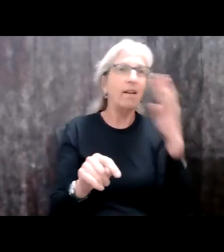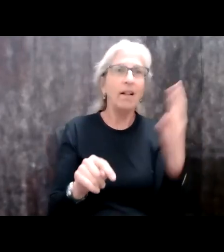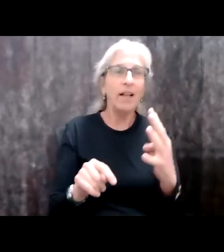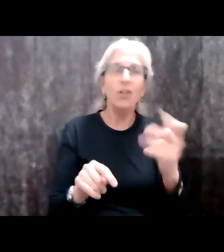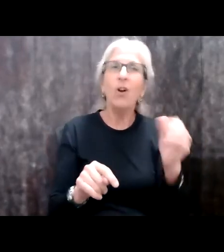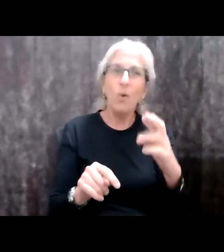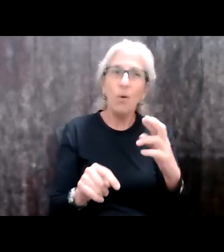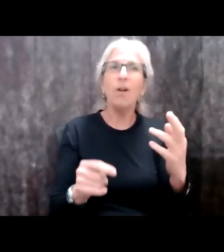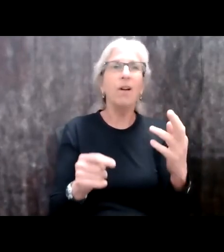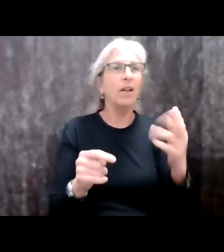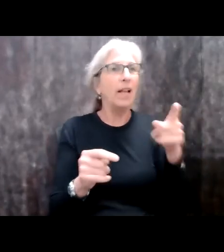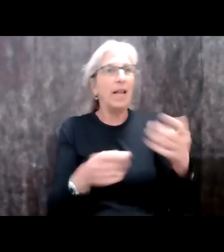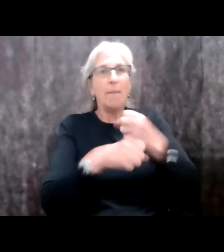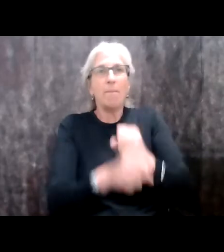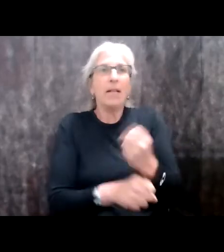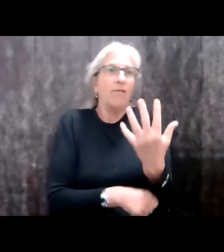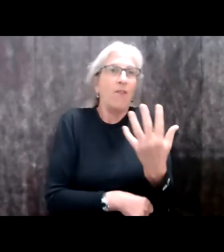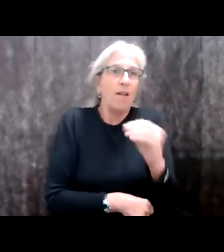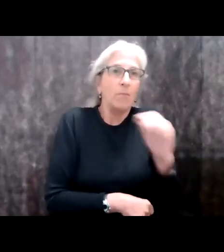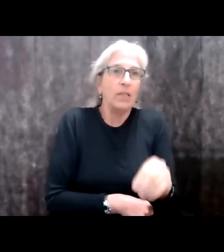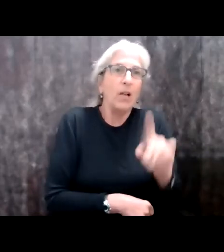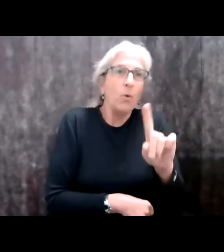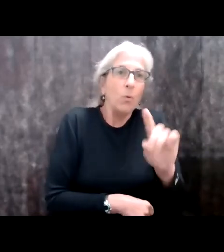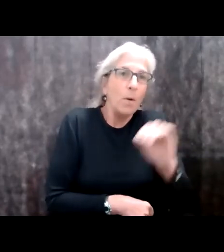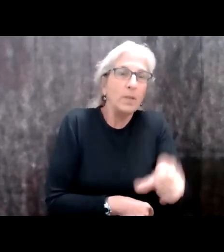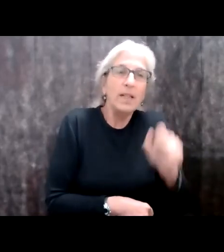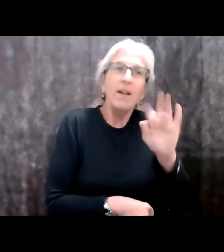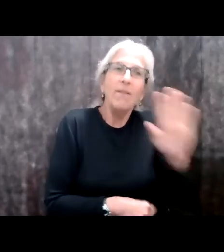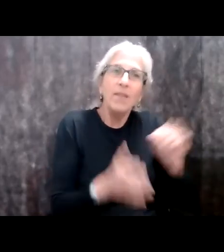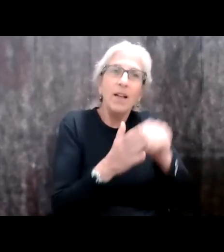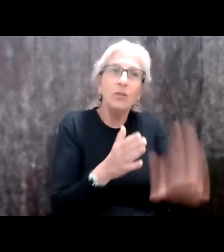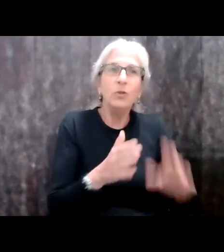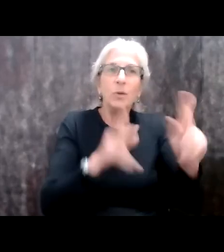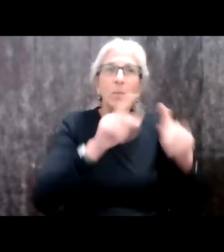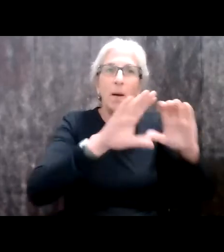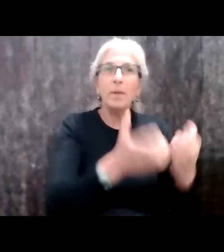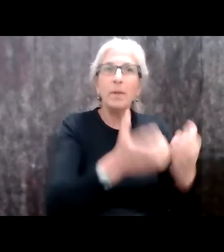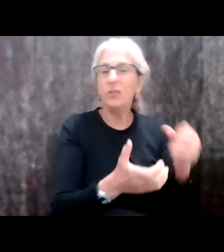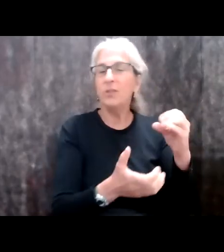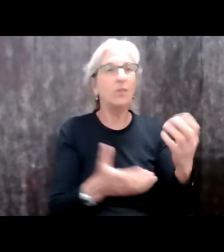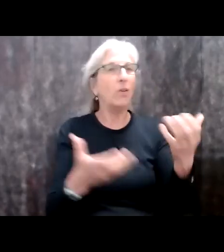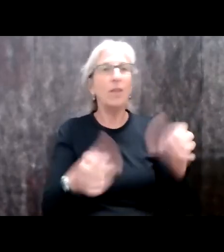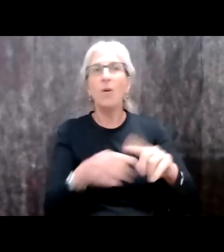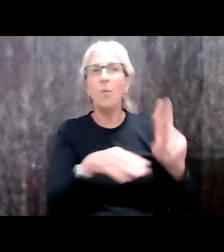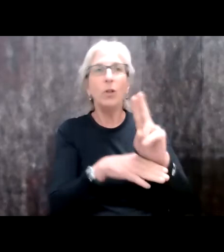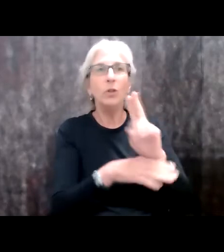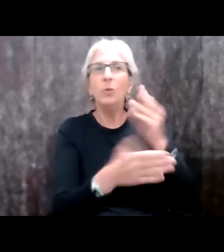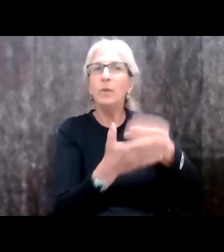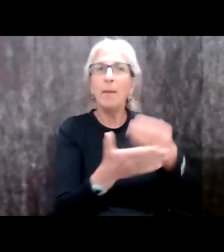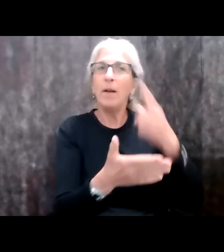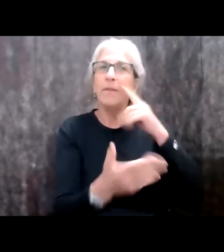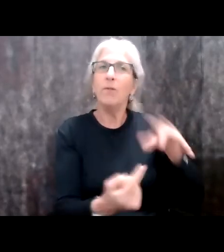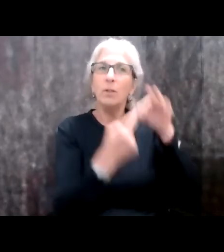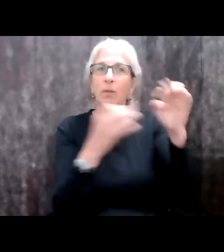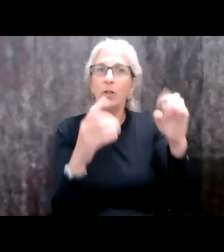1% in some cases of their actually student population. So they want that money to go somewhere else. So imagine a world where you live and thrive